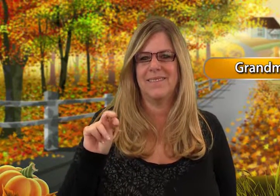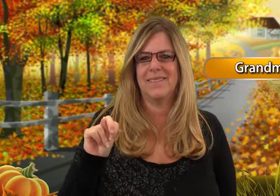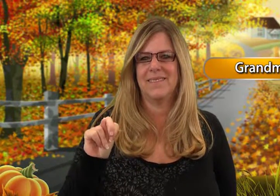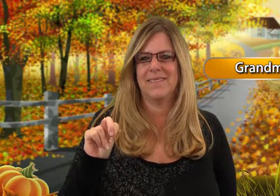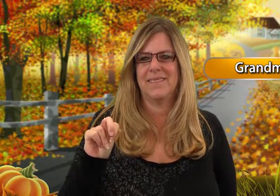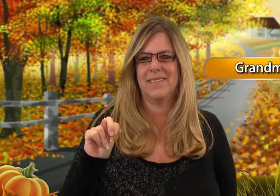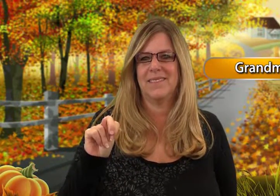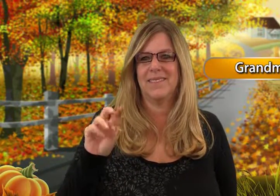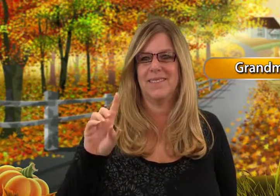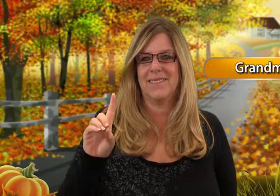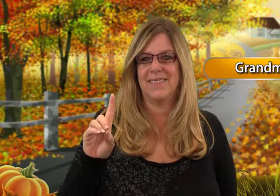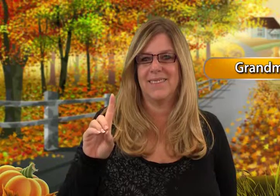Grandma.